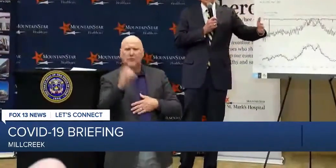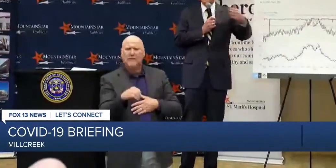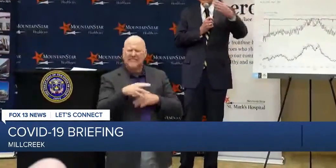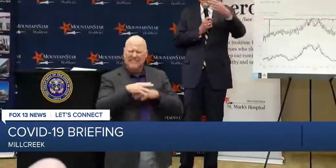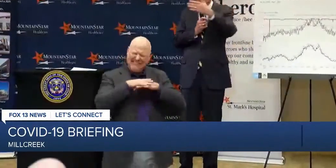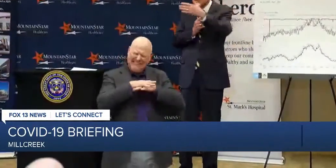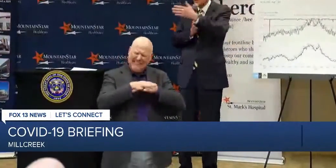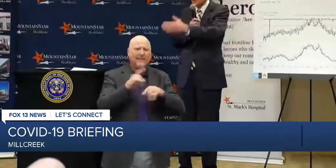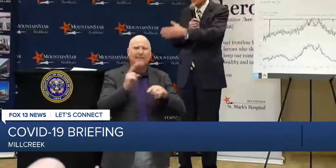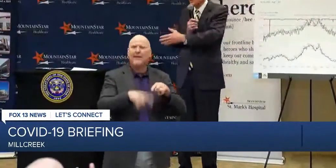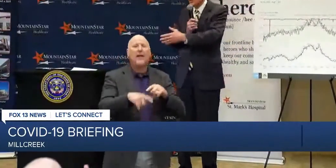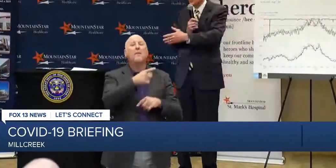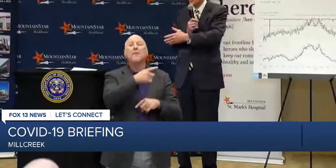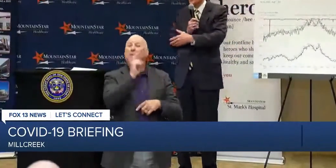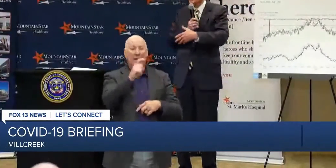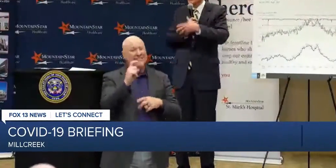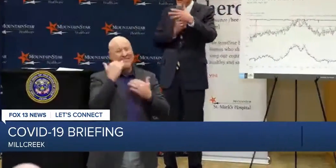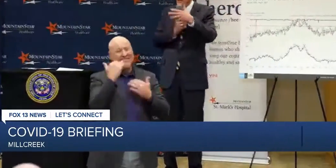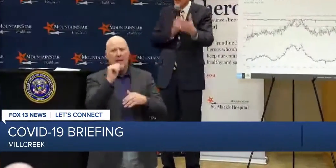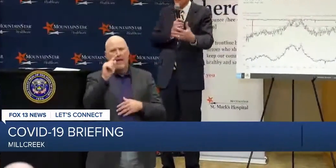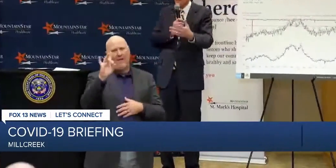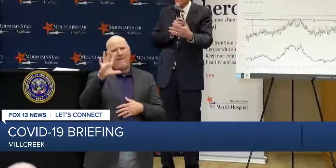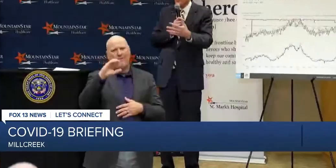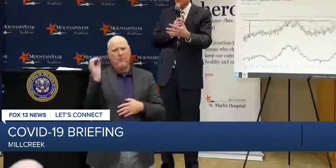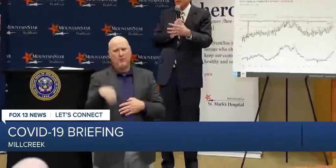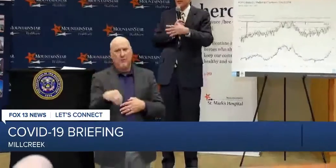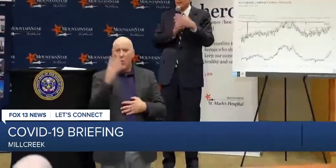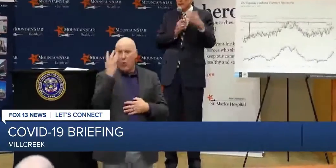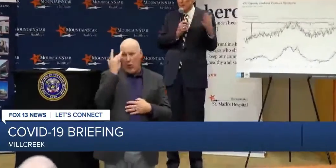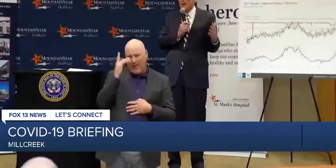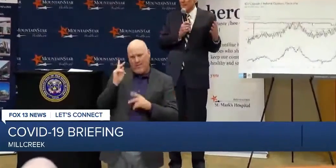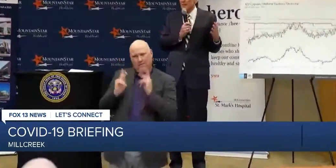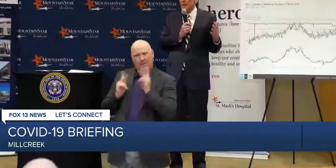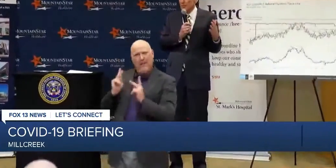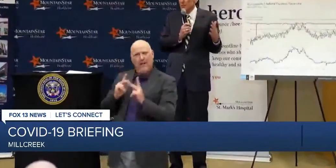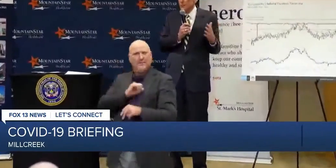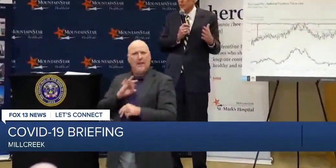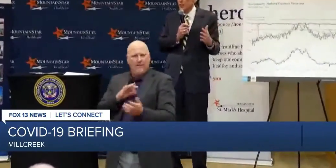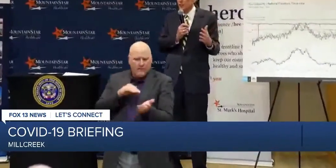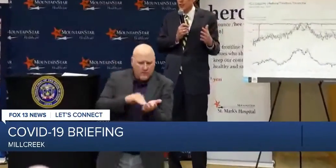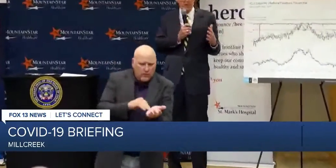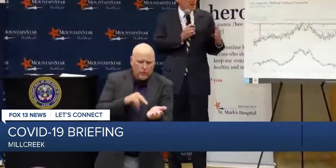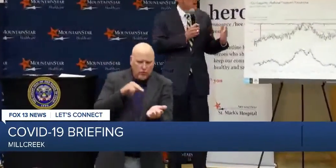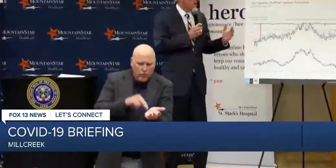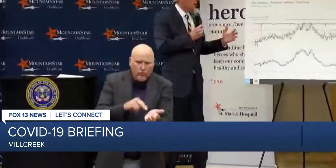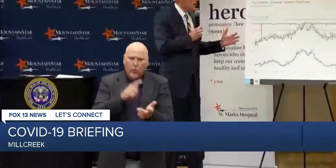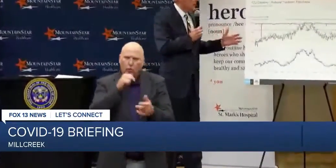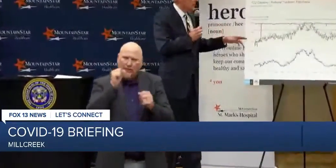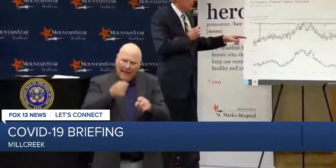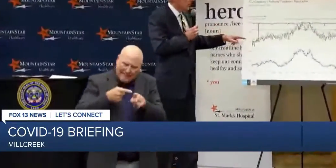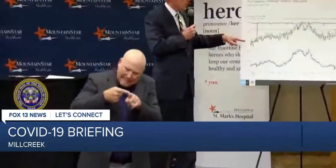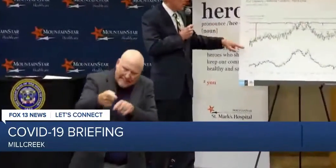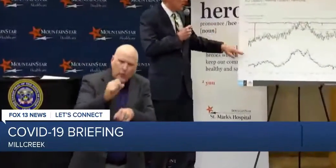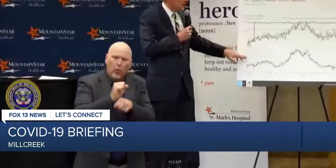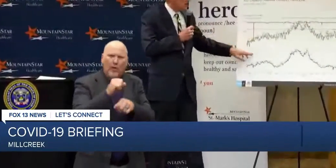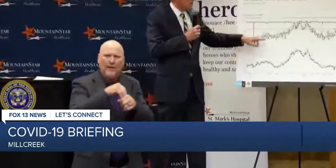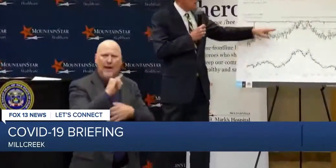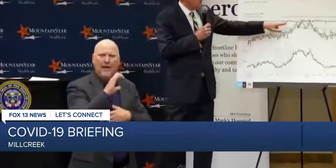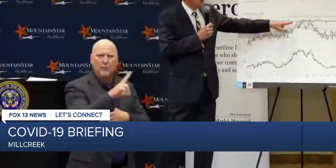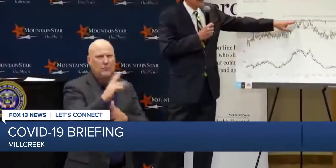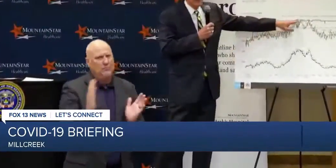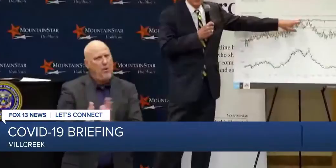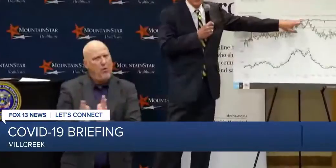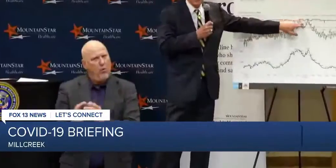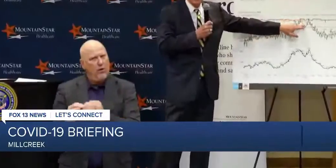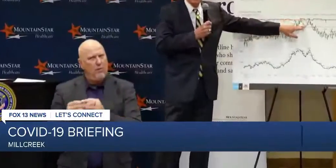because of admissions and discharges. 85% has maxed out traditionally. So this is